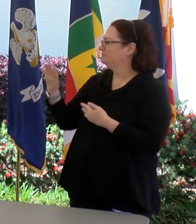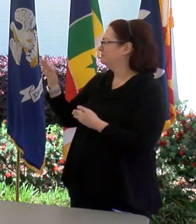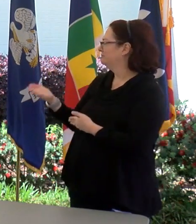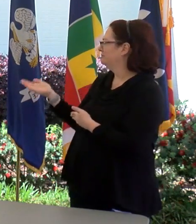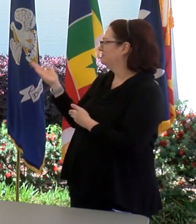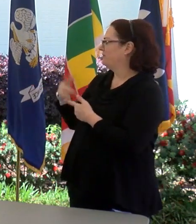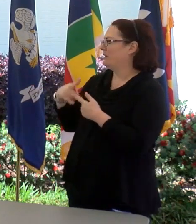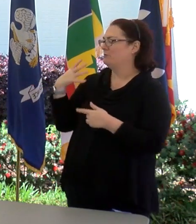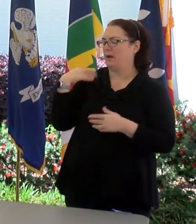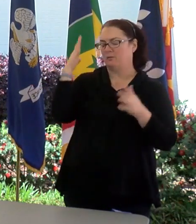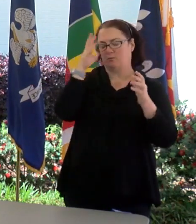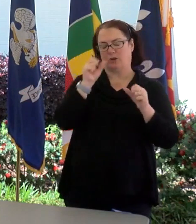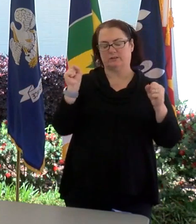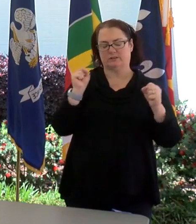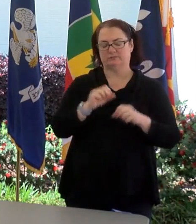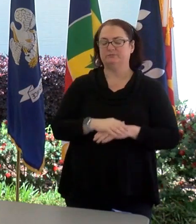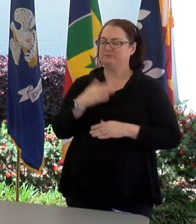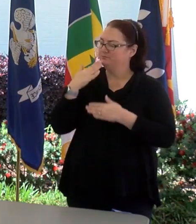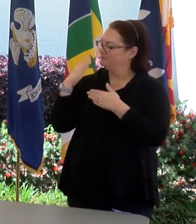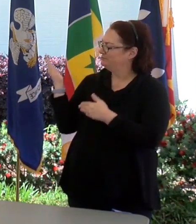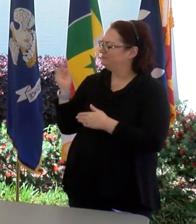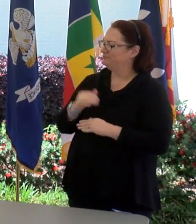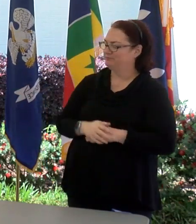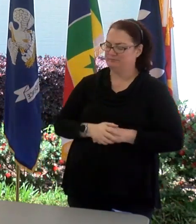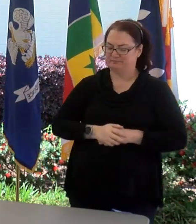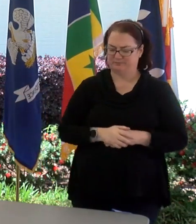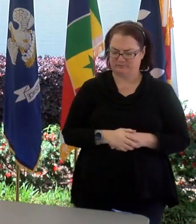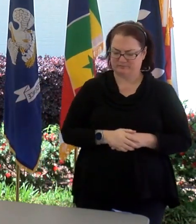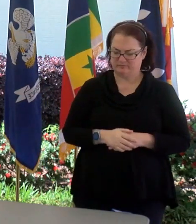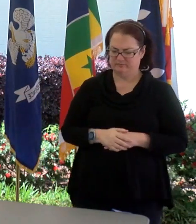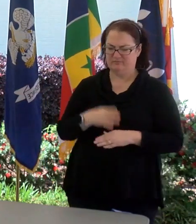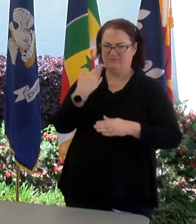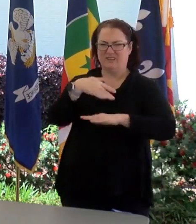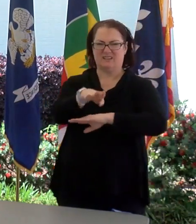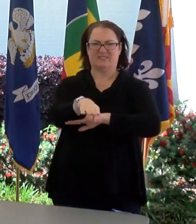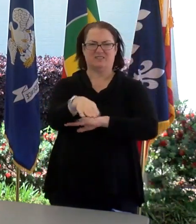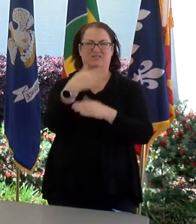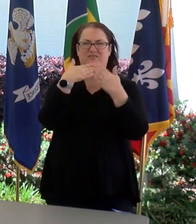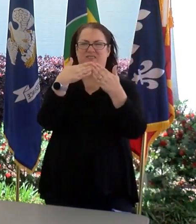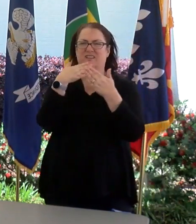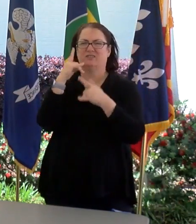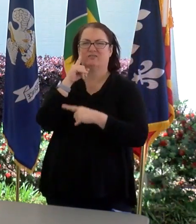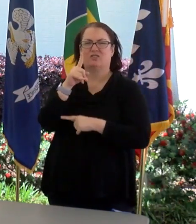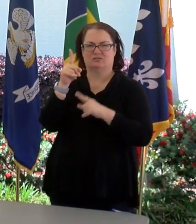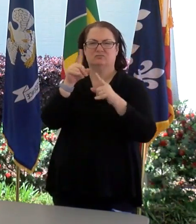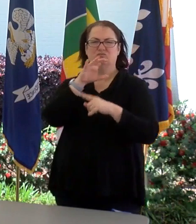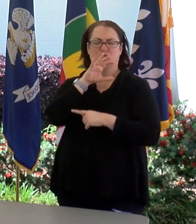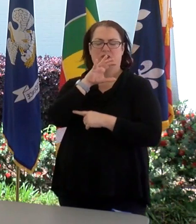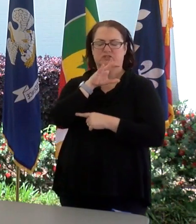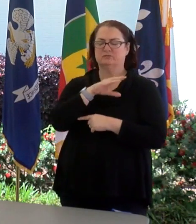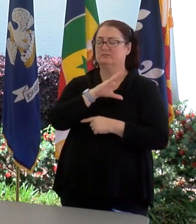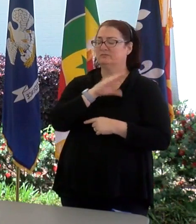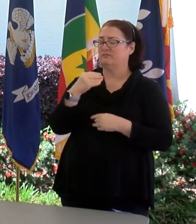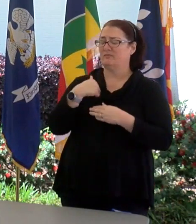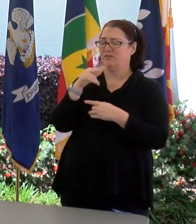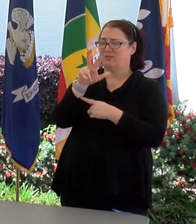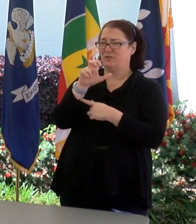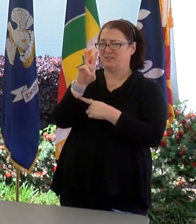Gillard. Thank you Jamie. Good afternoon and thank you for coming. We have 375